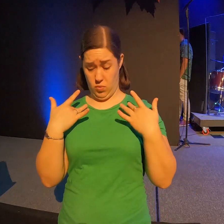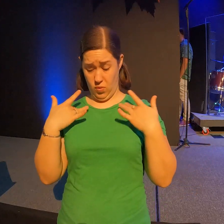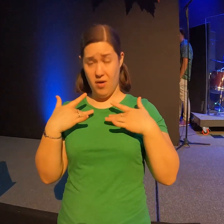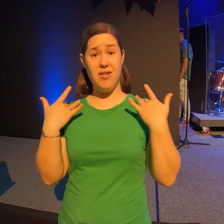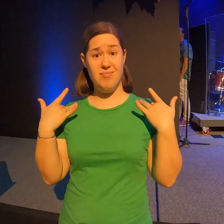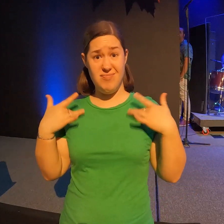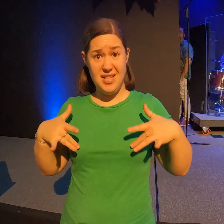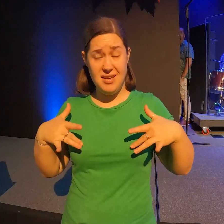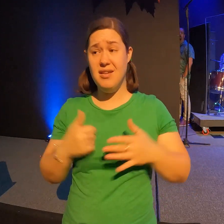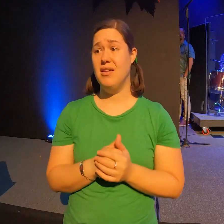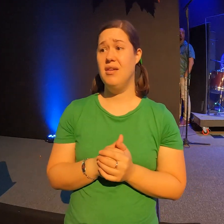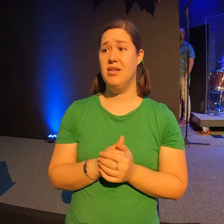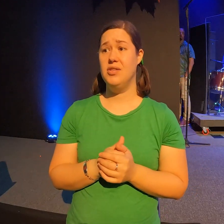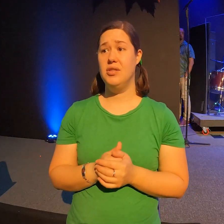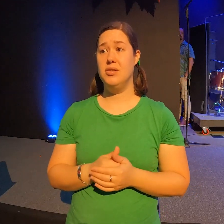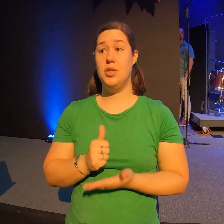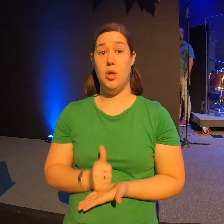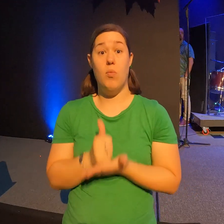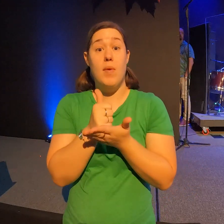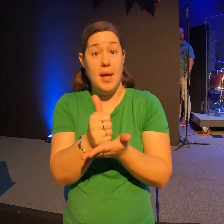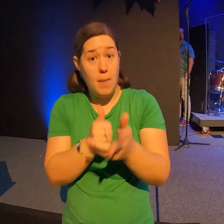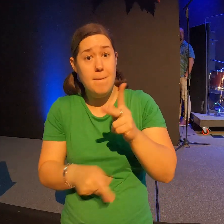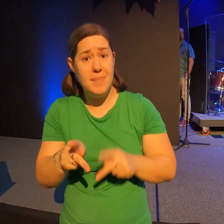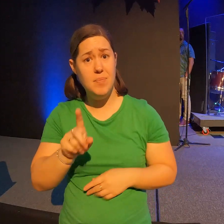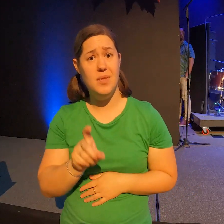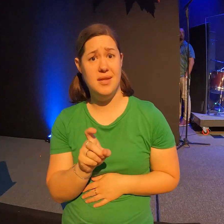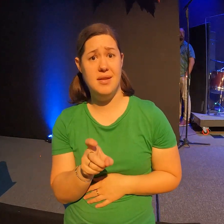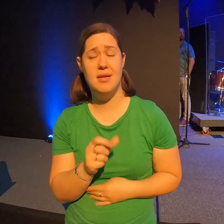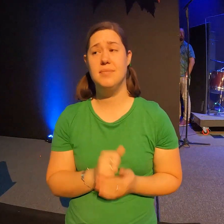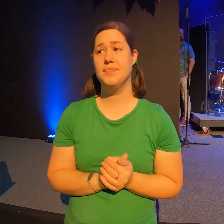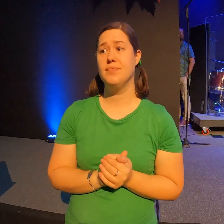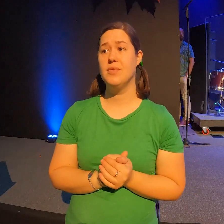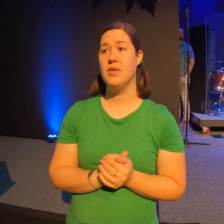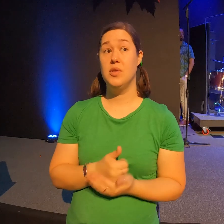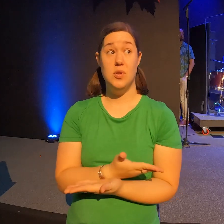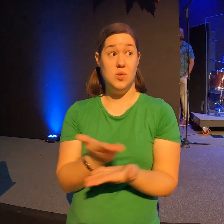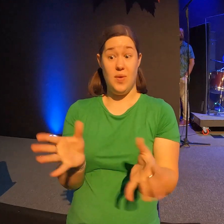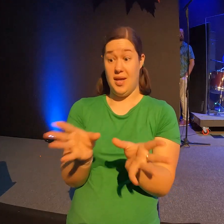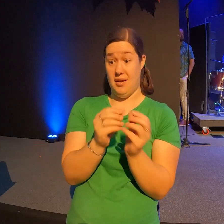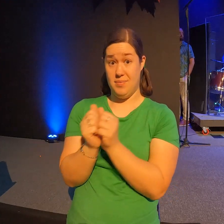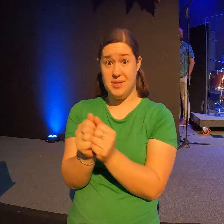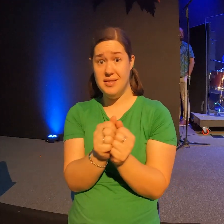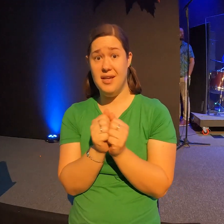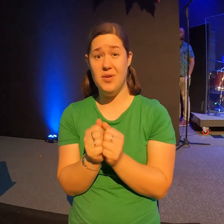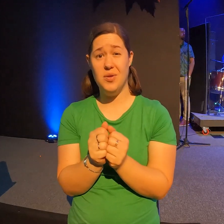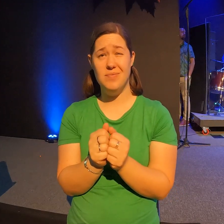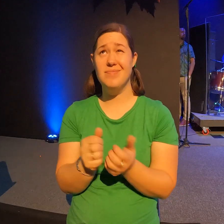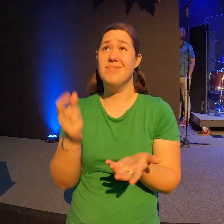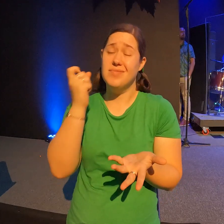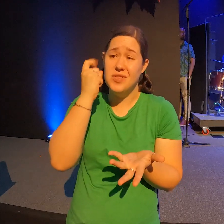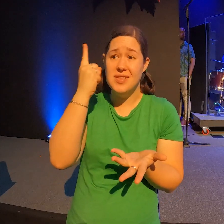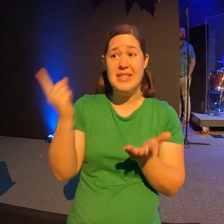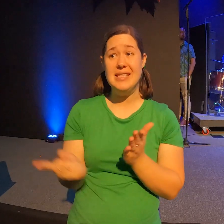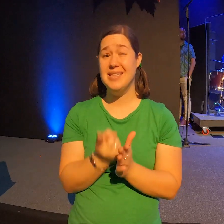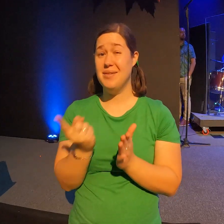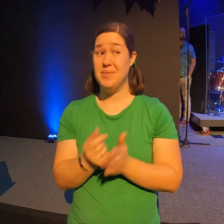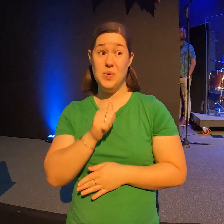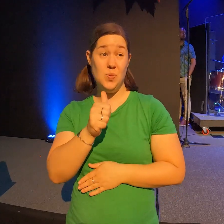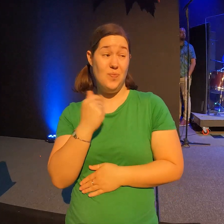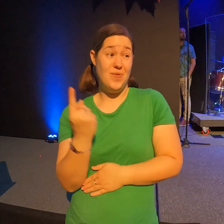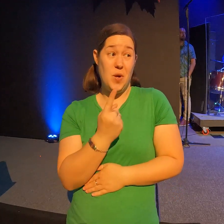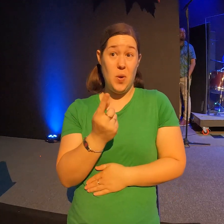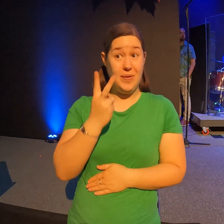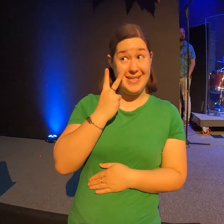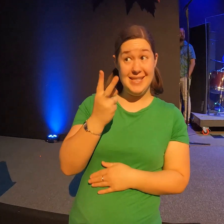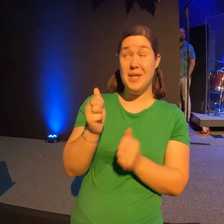them? And so as we come together, we do acknowledge that sometimes we are not always seeing with the eyes of Jesus.